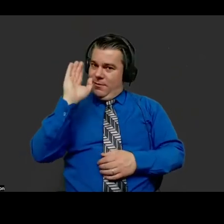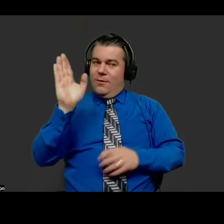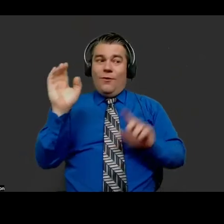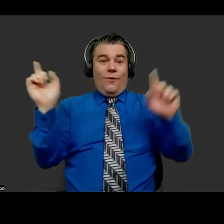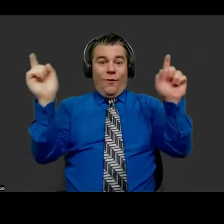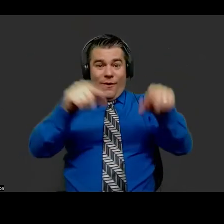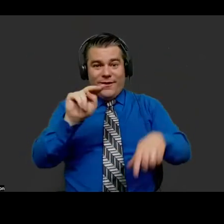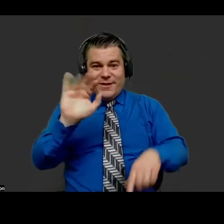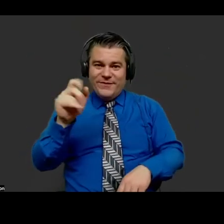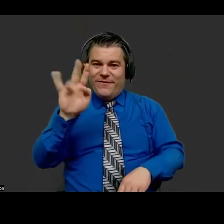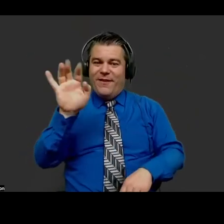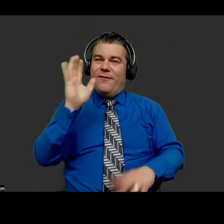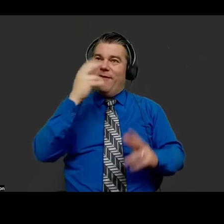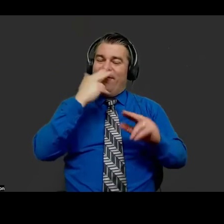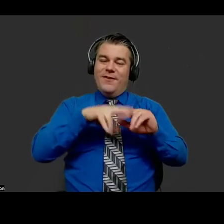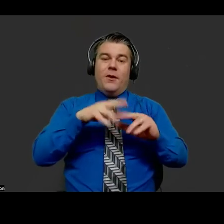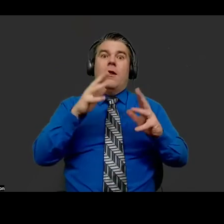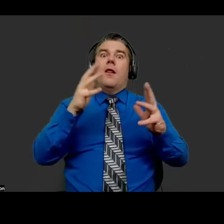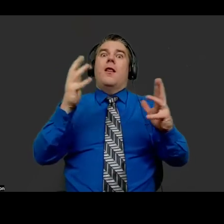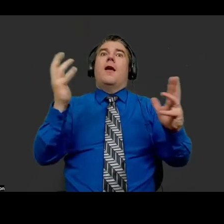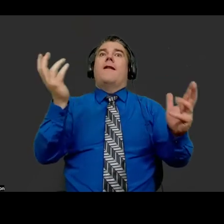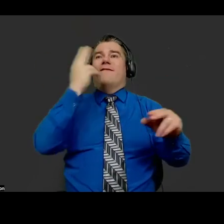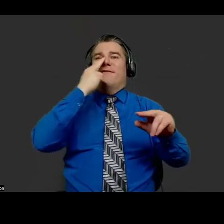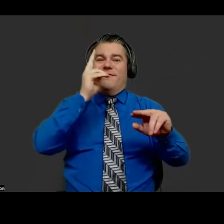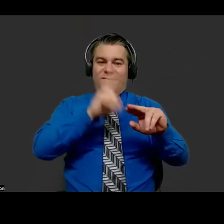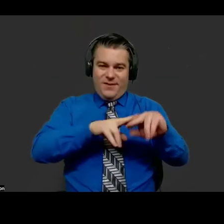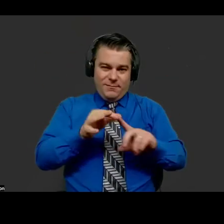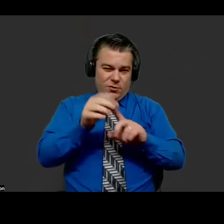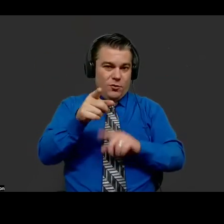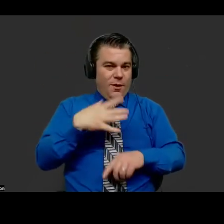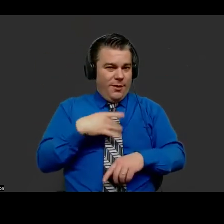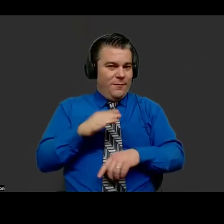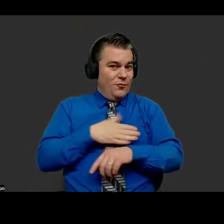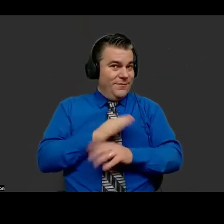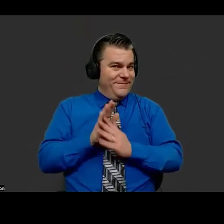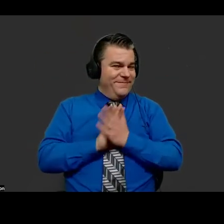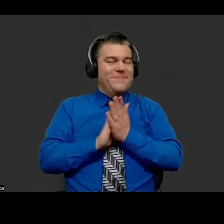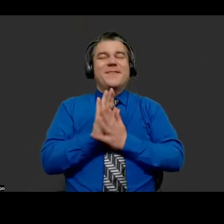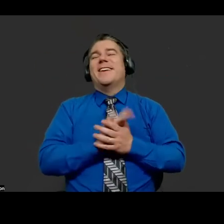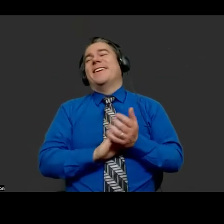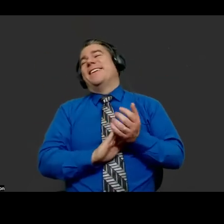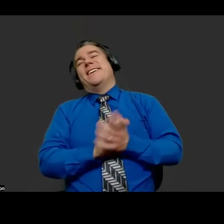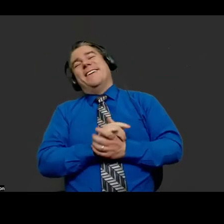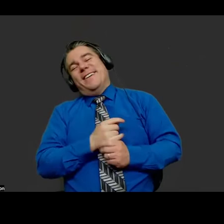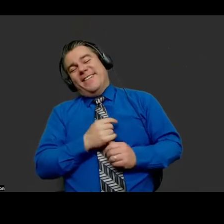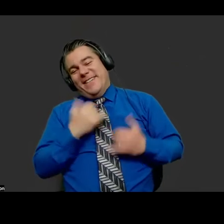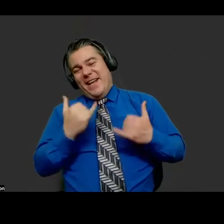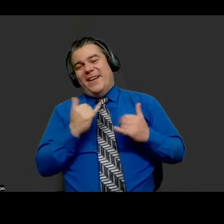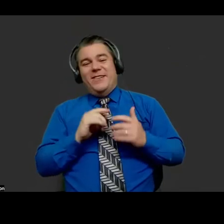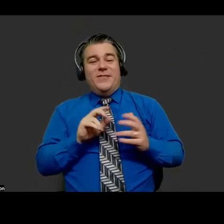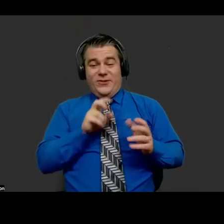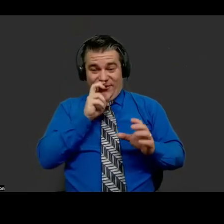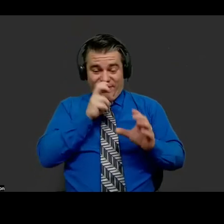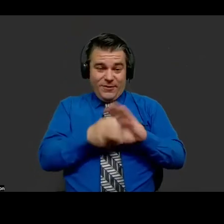It's going to be a lot of fun. It's going to be a lot of fun, especially if you love music. So all right, guys, let's jump in really quick. I'm